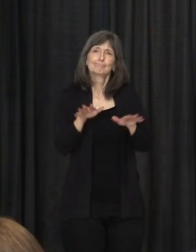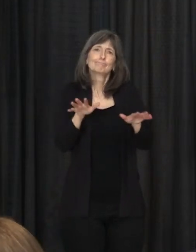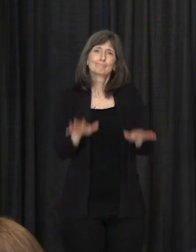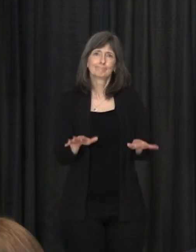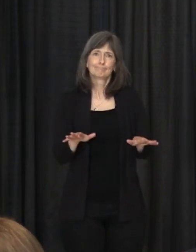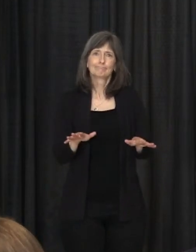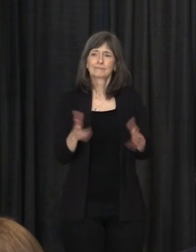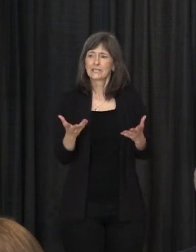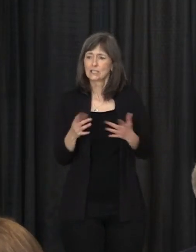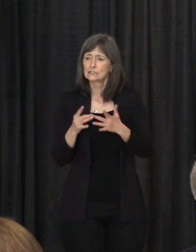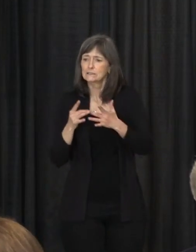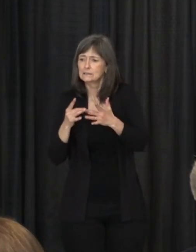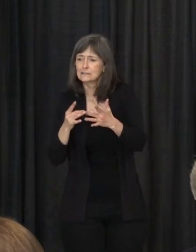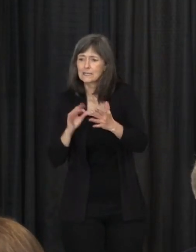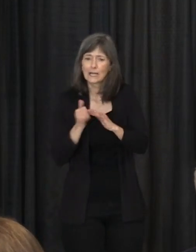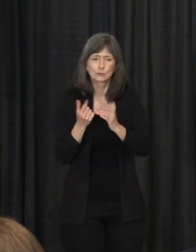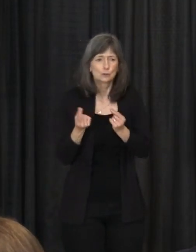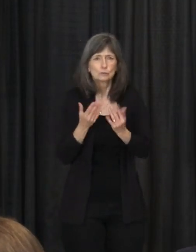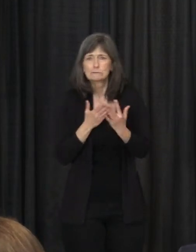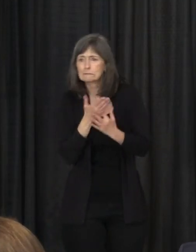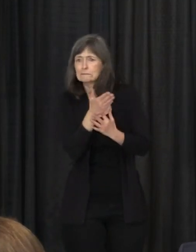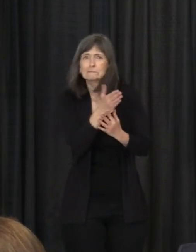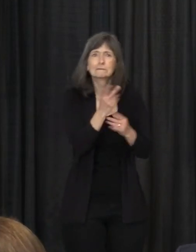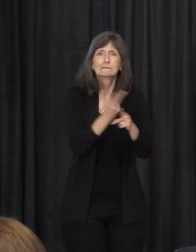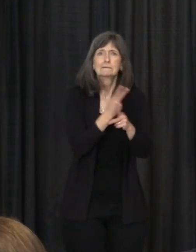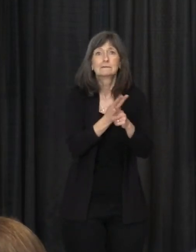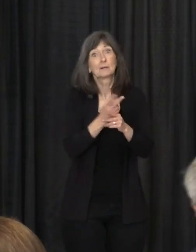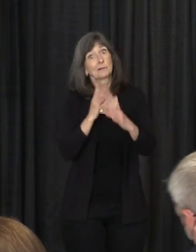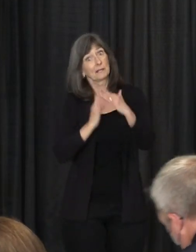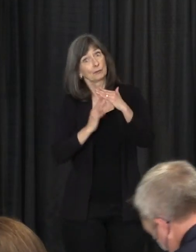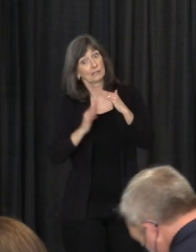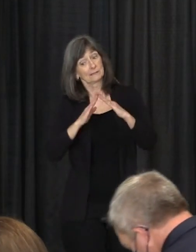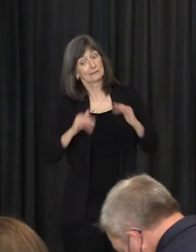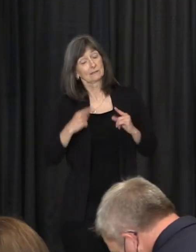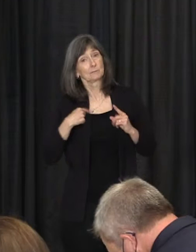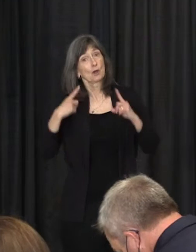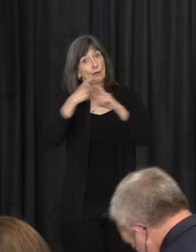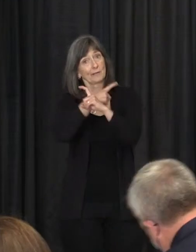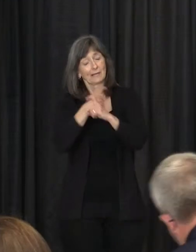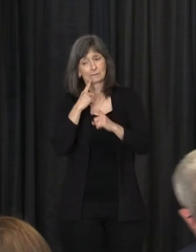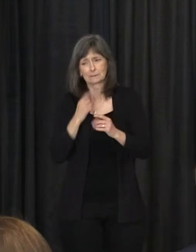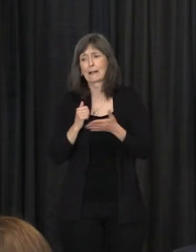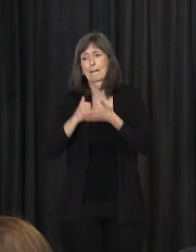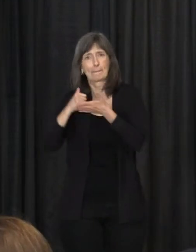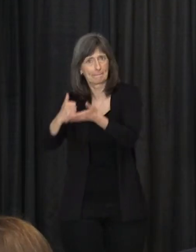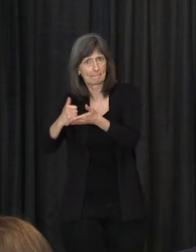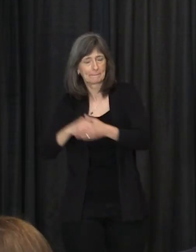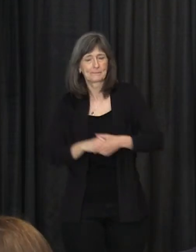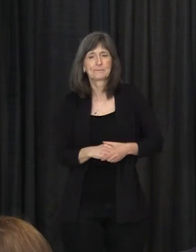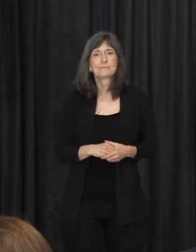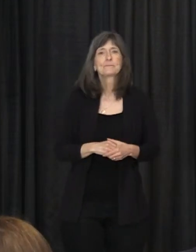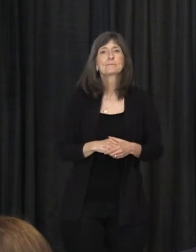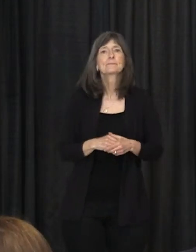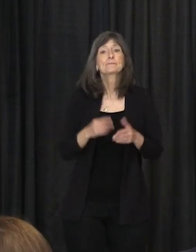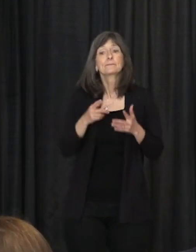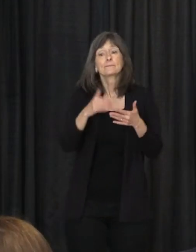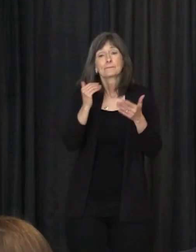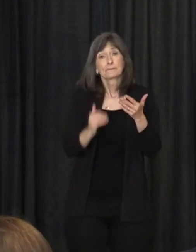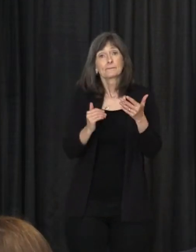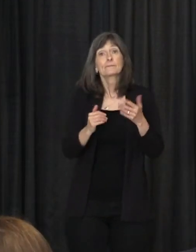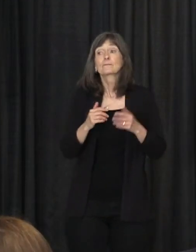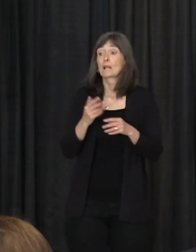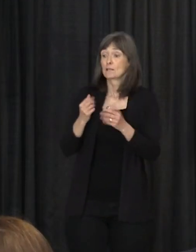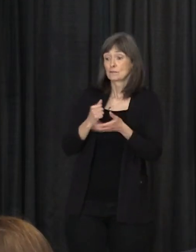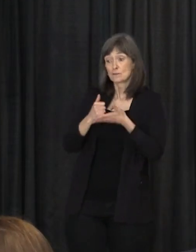and navigate the often complex immigration system. Supporting integration and settlement of newcomers, including employment